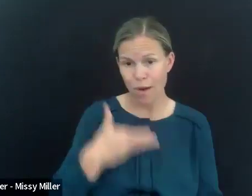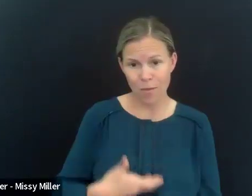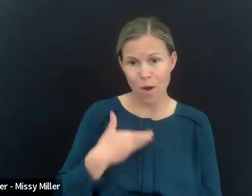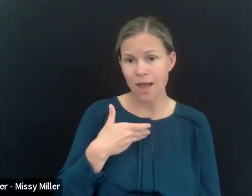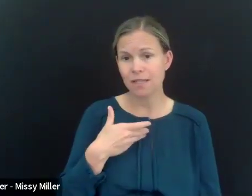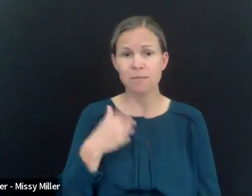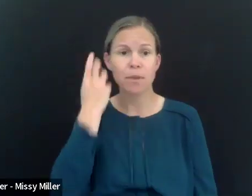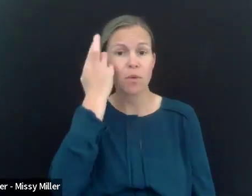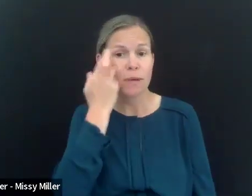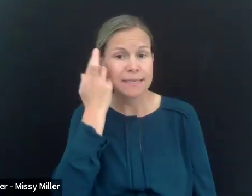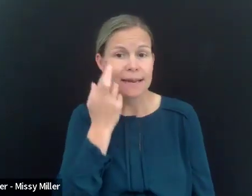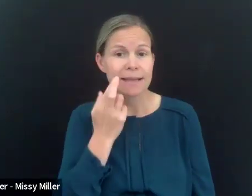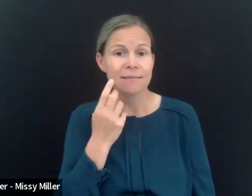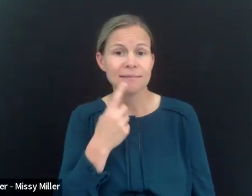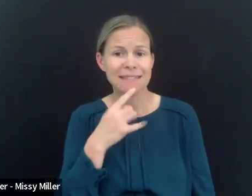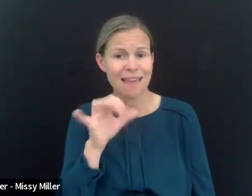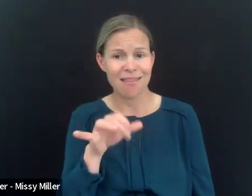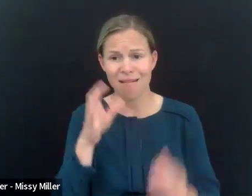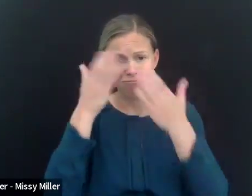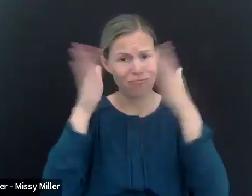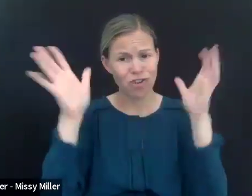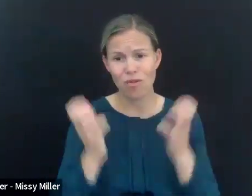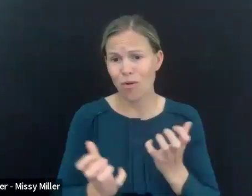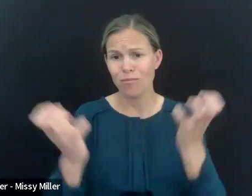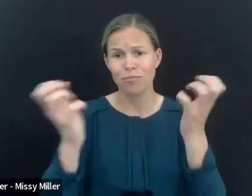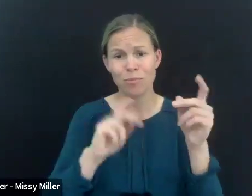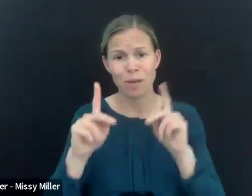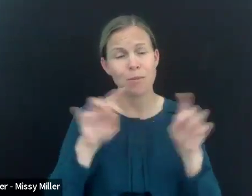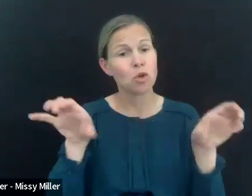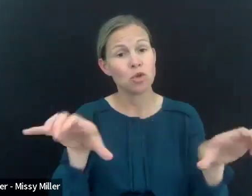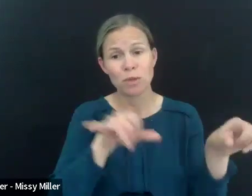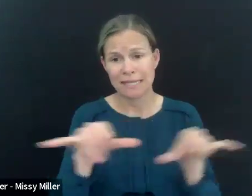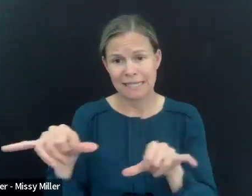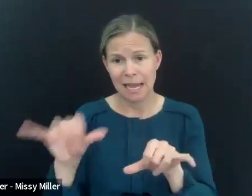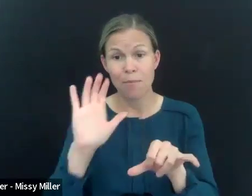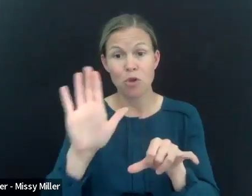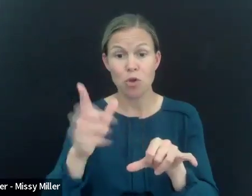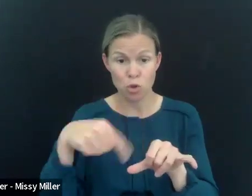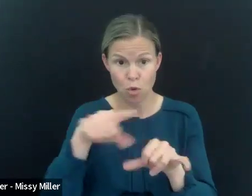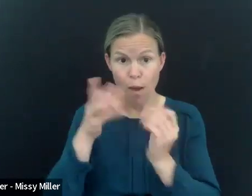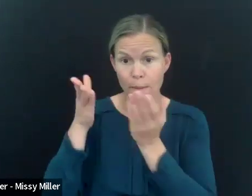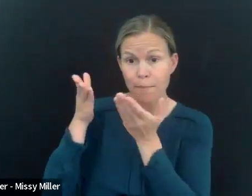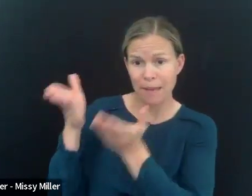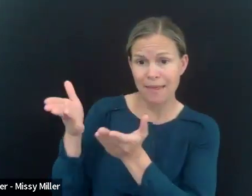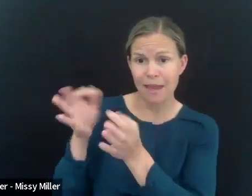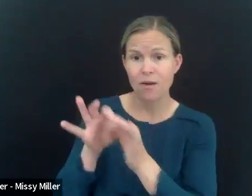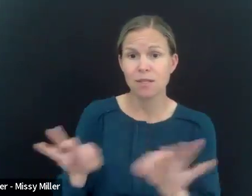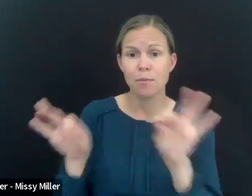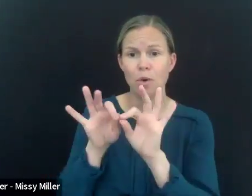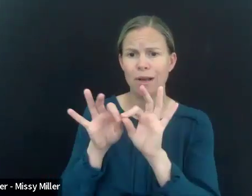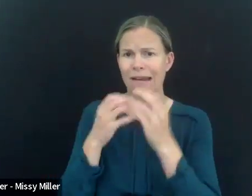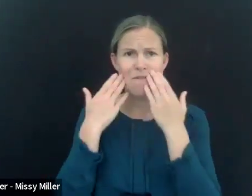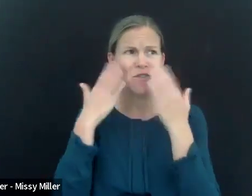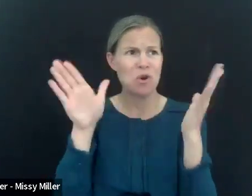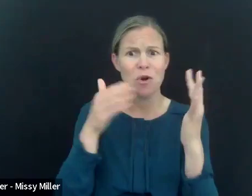that to say, general public, do the same thing, because your presence is important. Even if you don't know all of the ins and